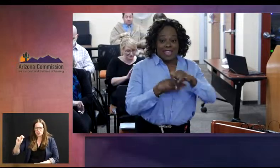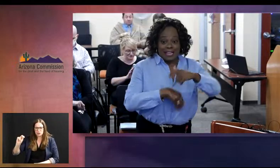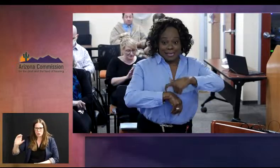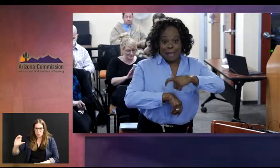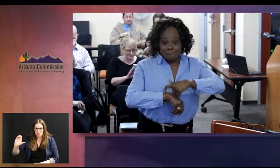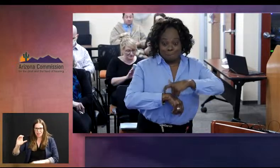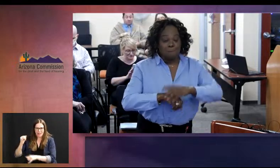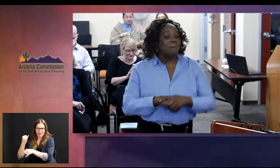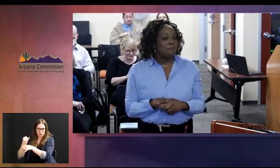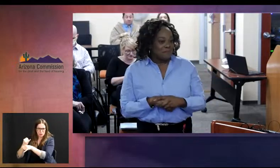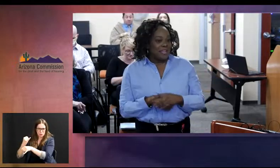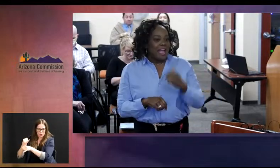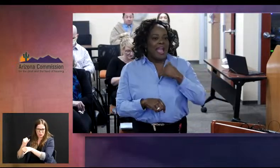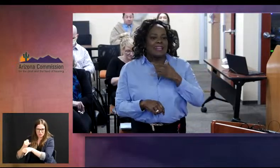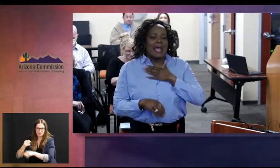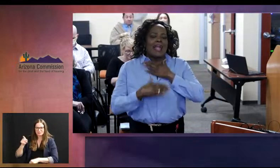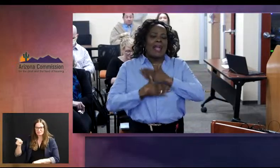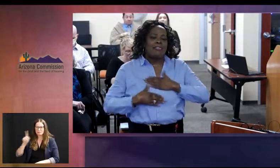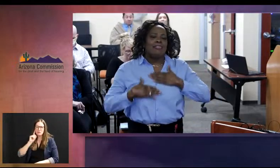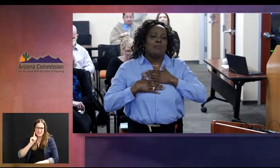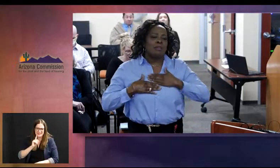I was young at that time,